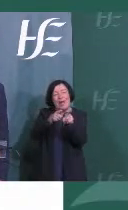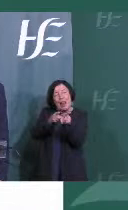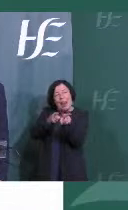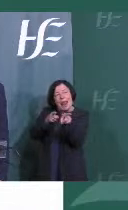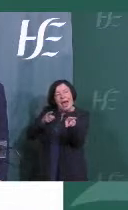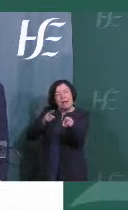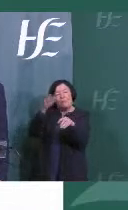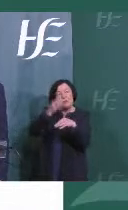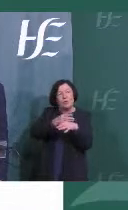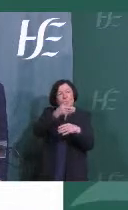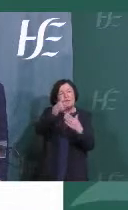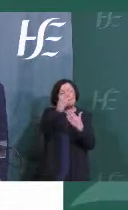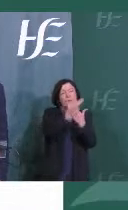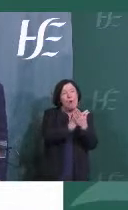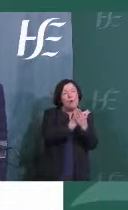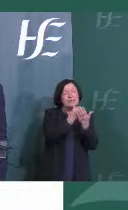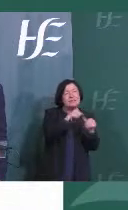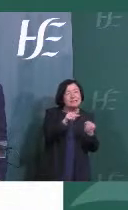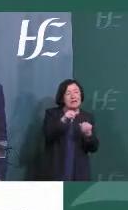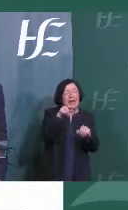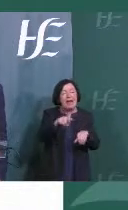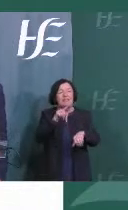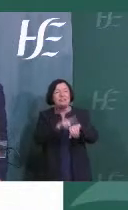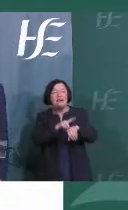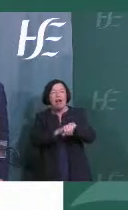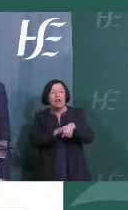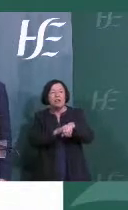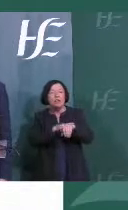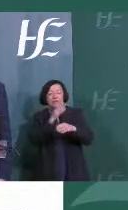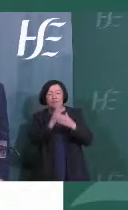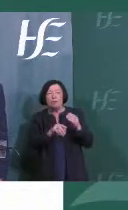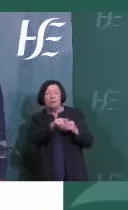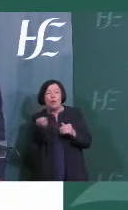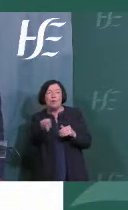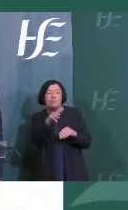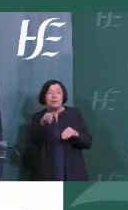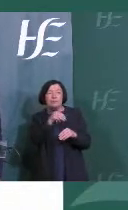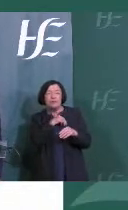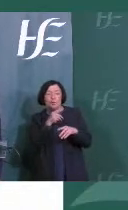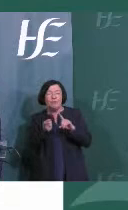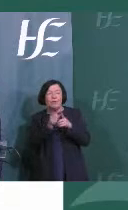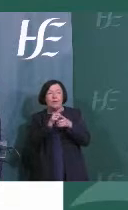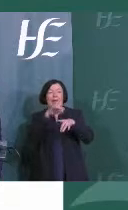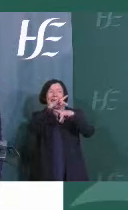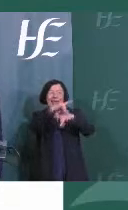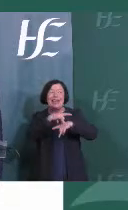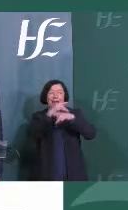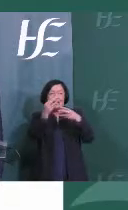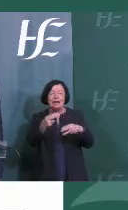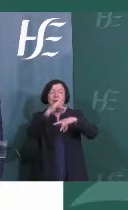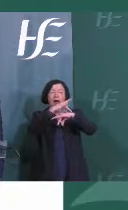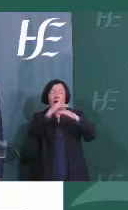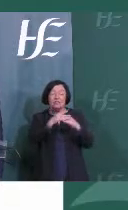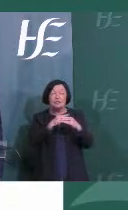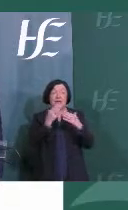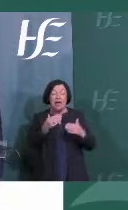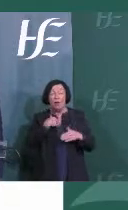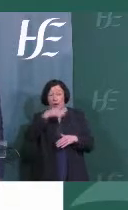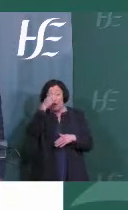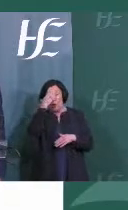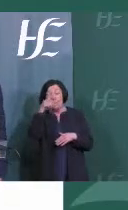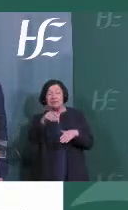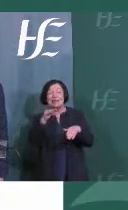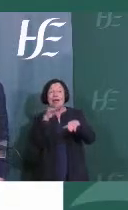the cases as they're reported and the time it takes for some of those cases to become ill and require hospitalisation. And of course, we now know,